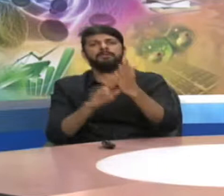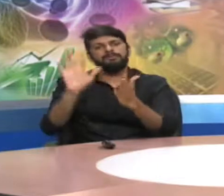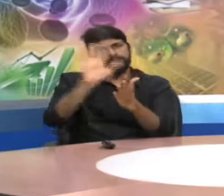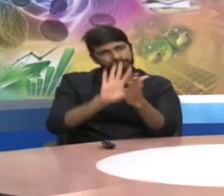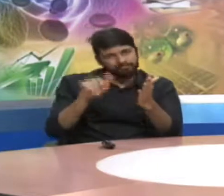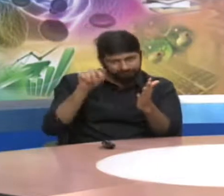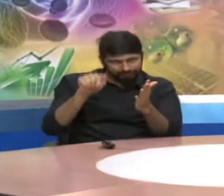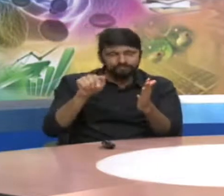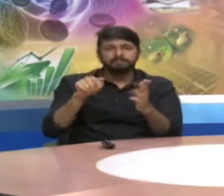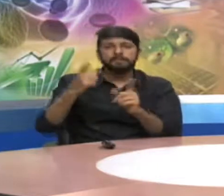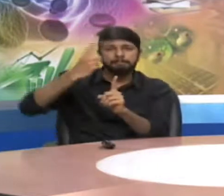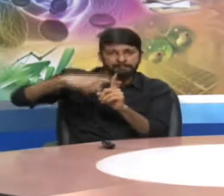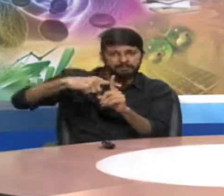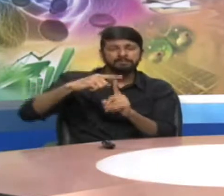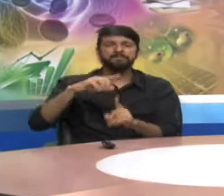and Ajanta.